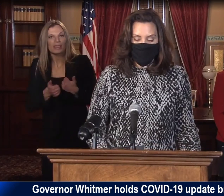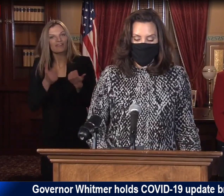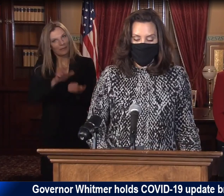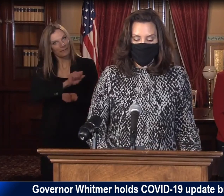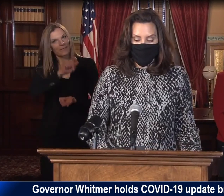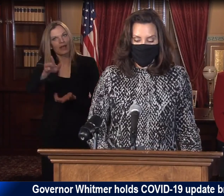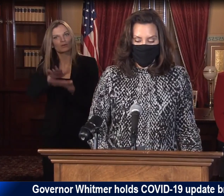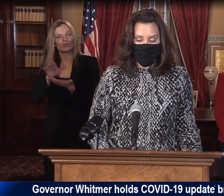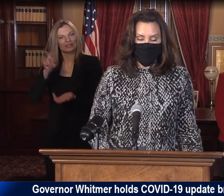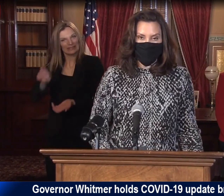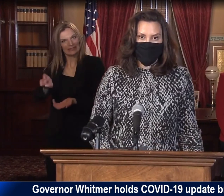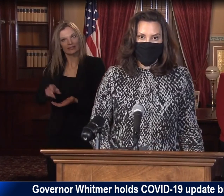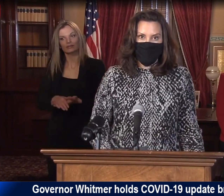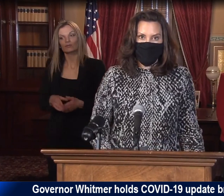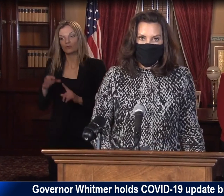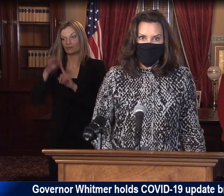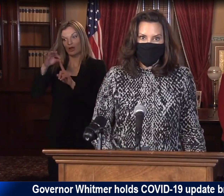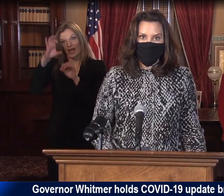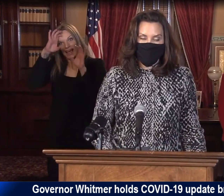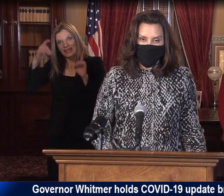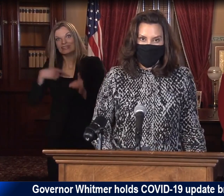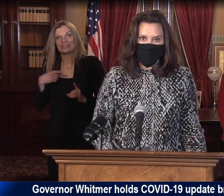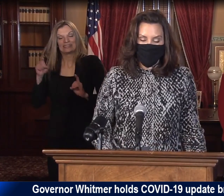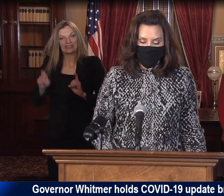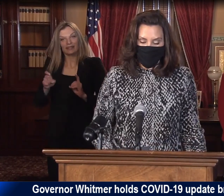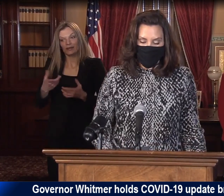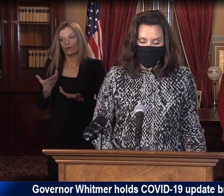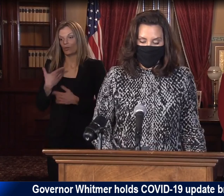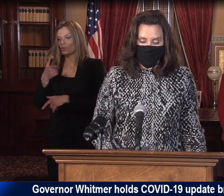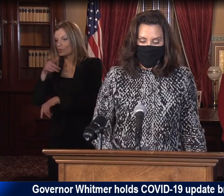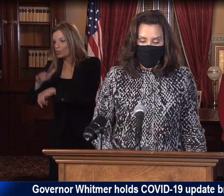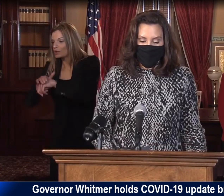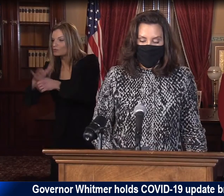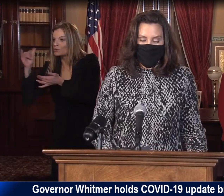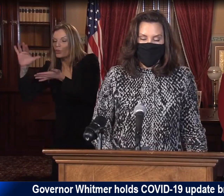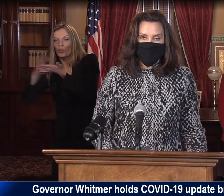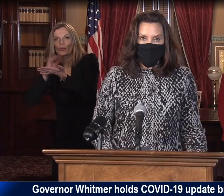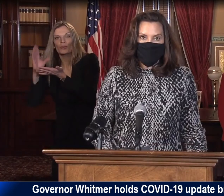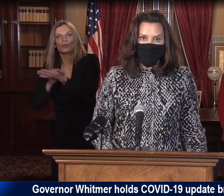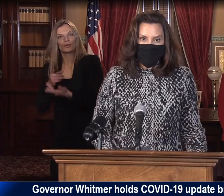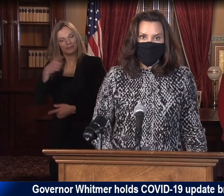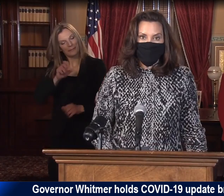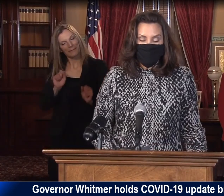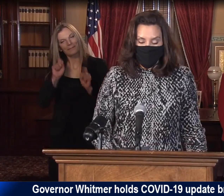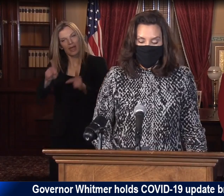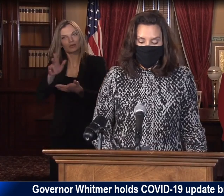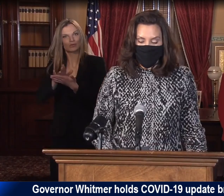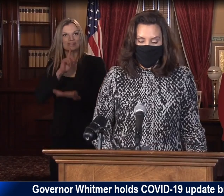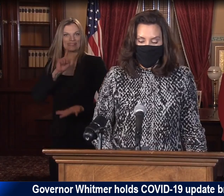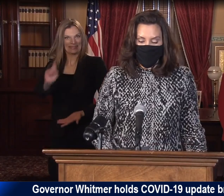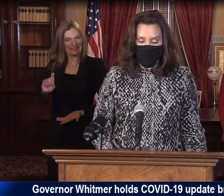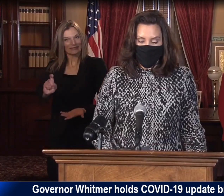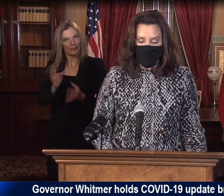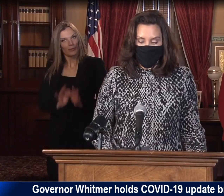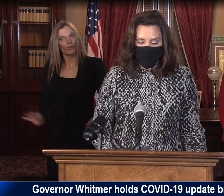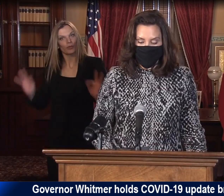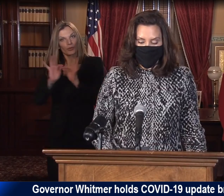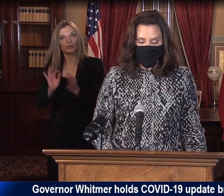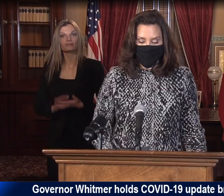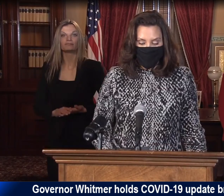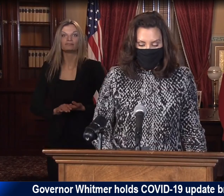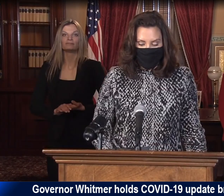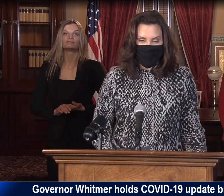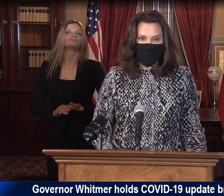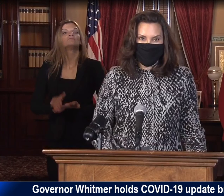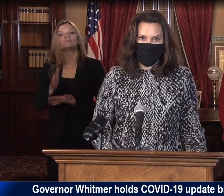with special education needs and English language learners. Some families will choose to send their